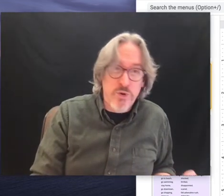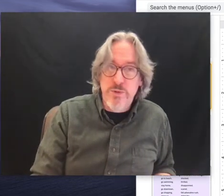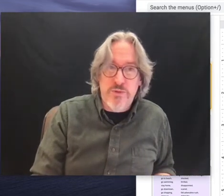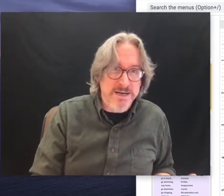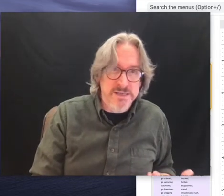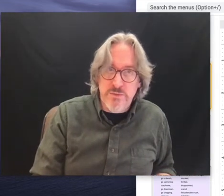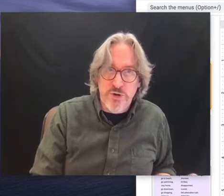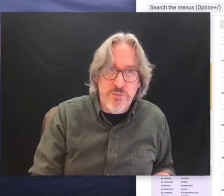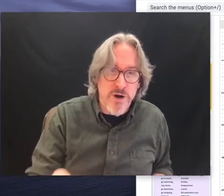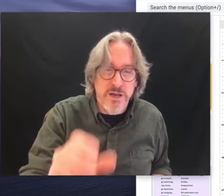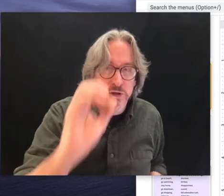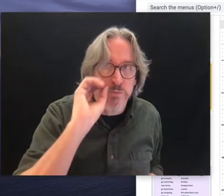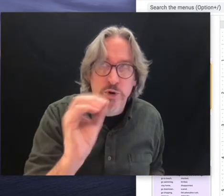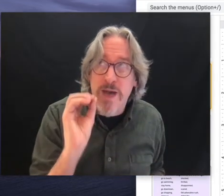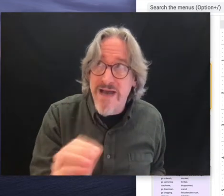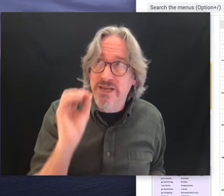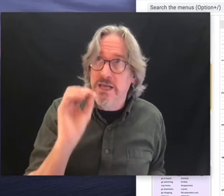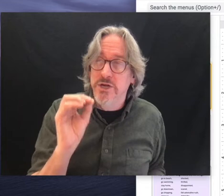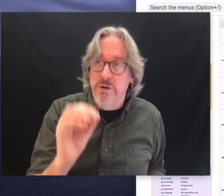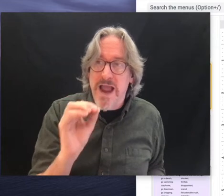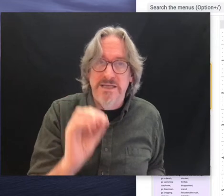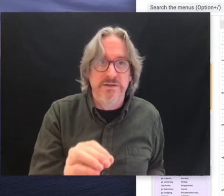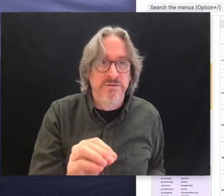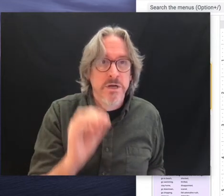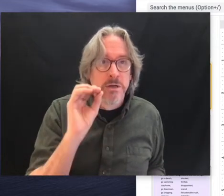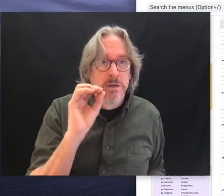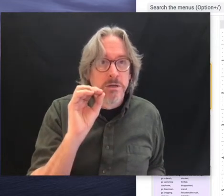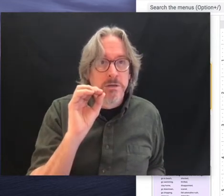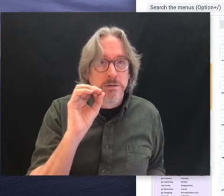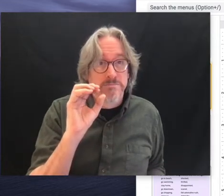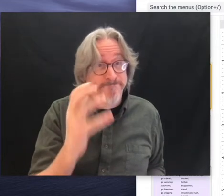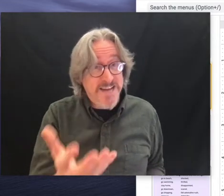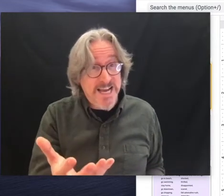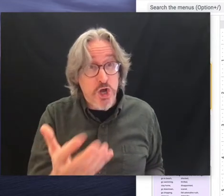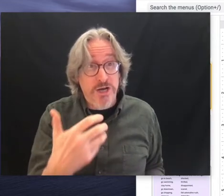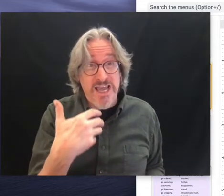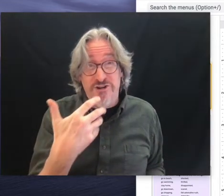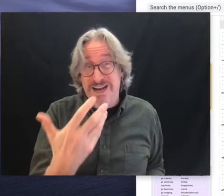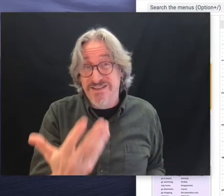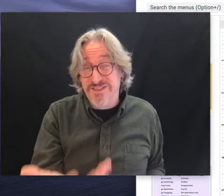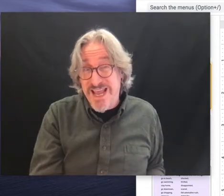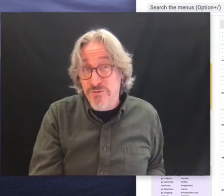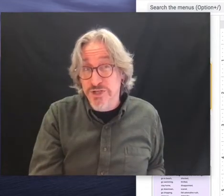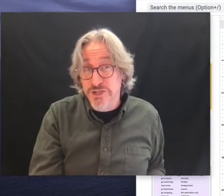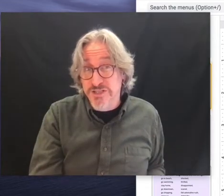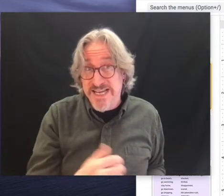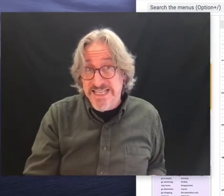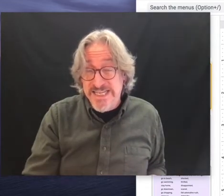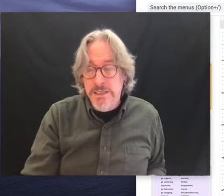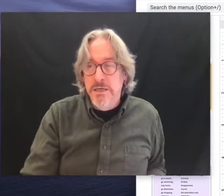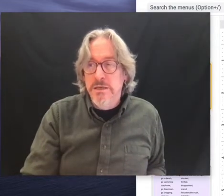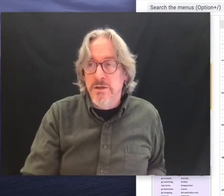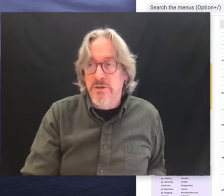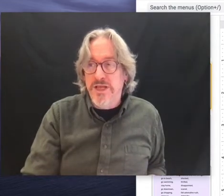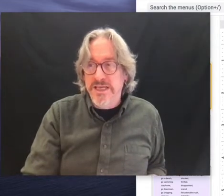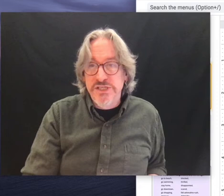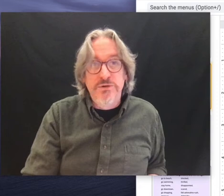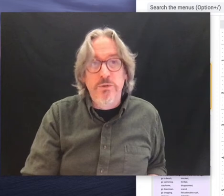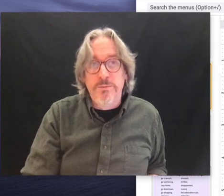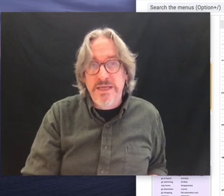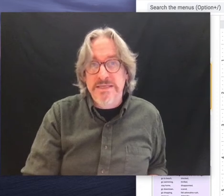The more you practice it, the more you have it in your active dialogue, in your active language daily,